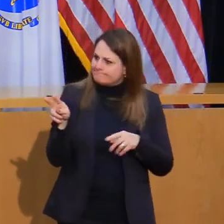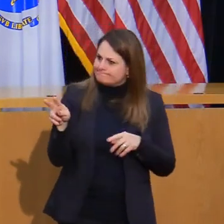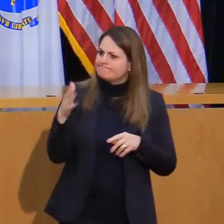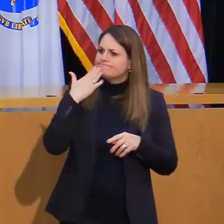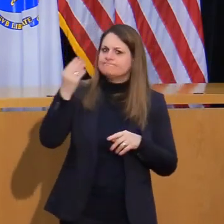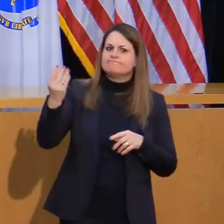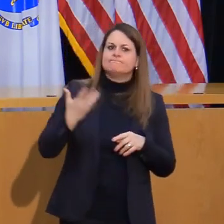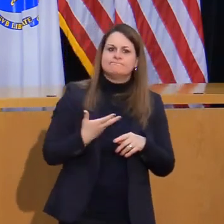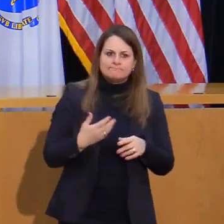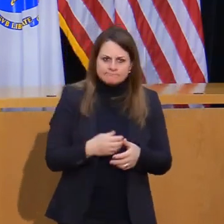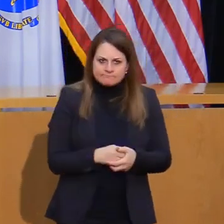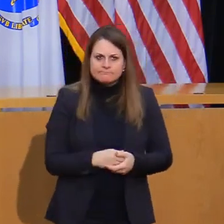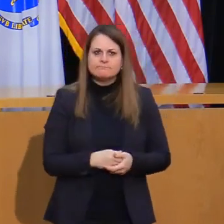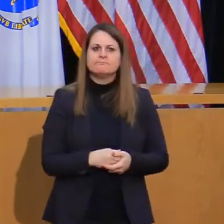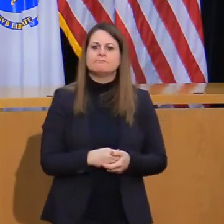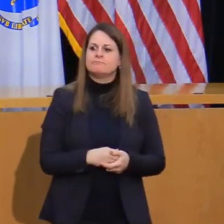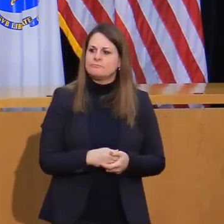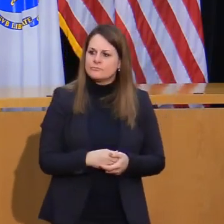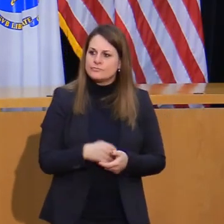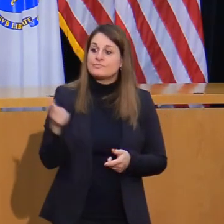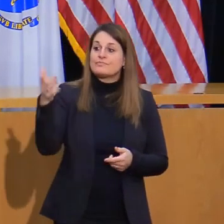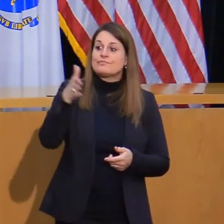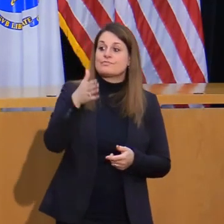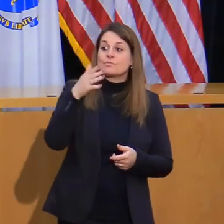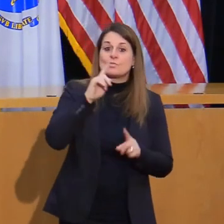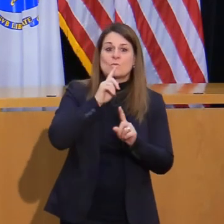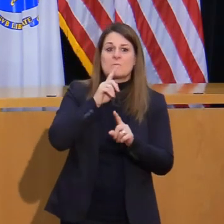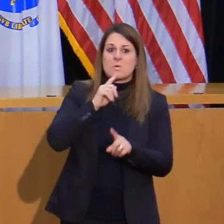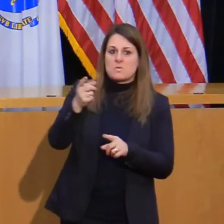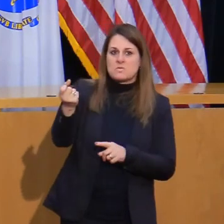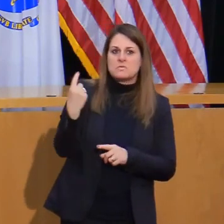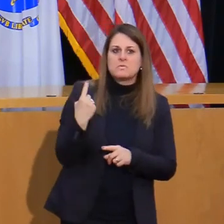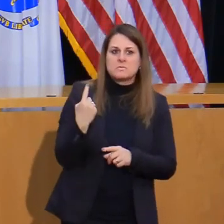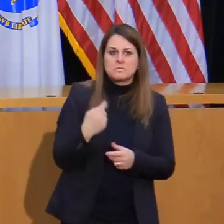so we'll have to get back to you. Governor, I remember you said that the mass sites now,